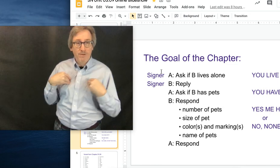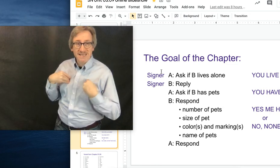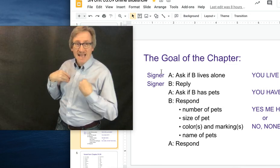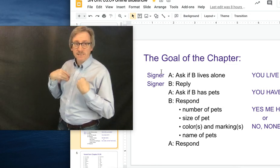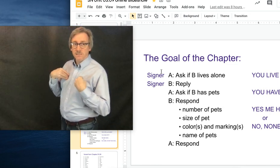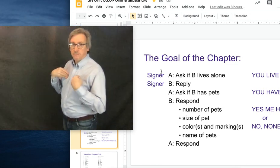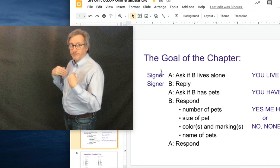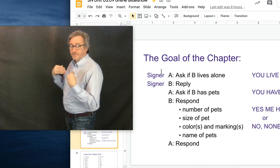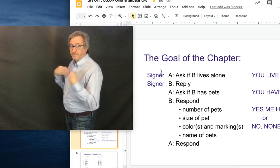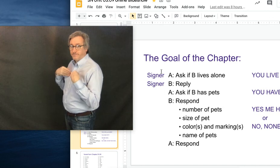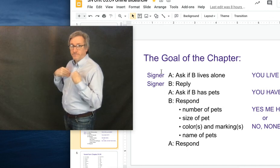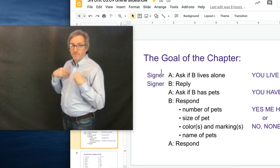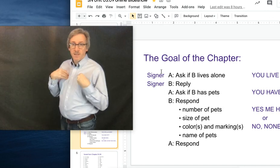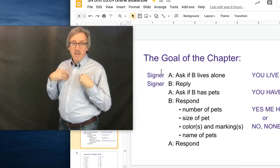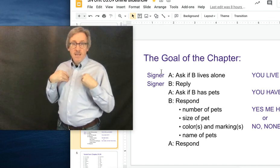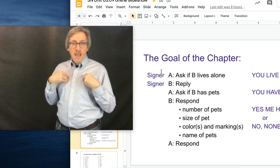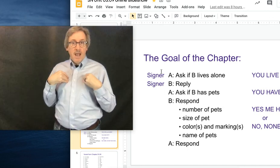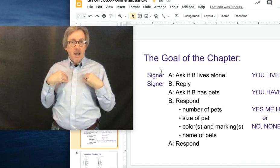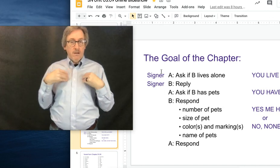I possess.